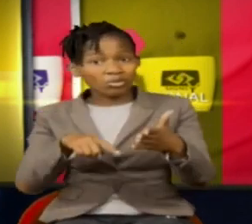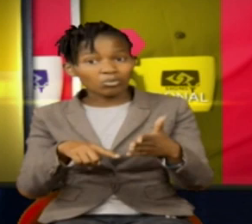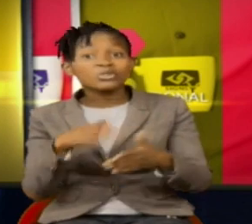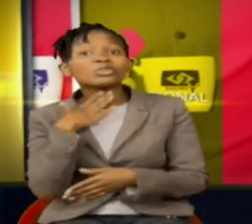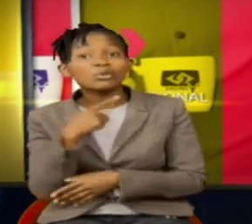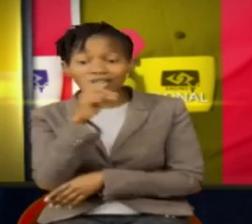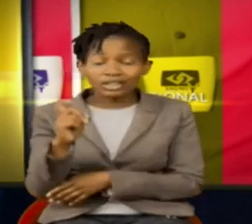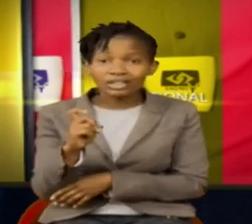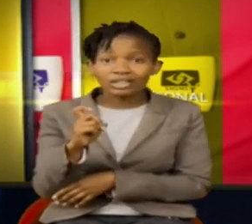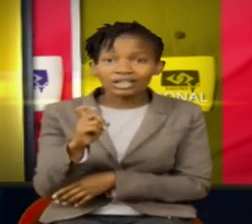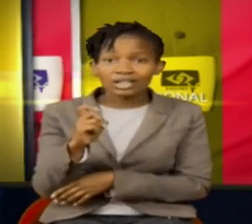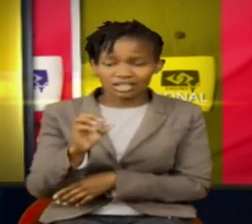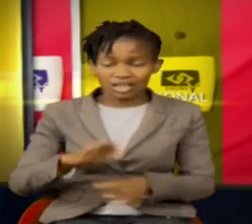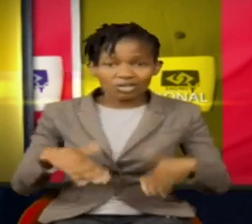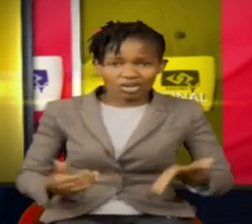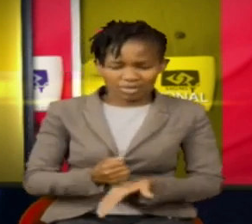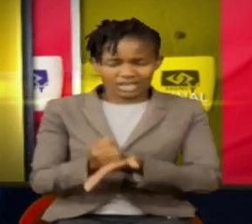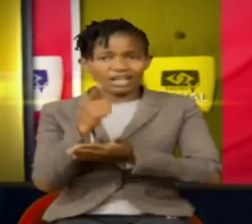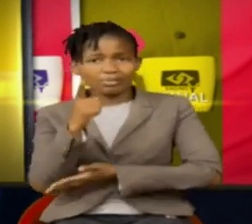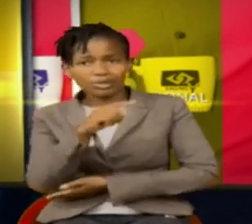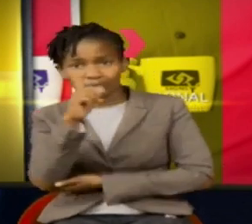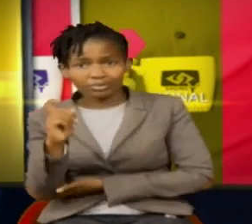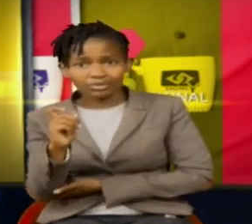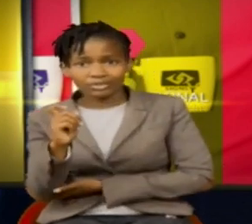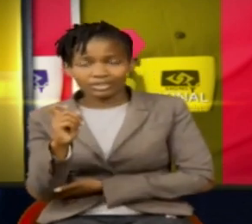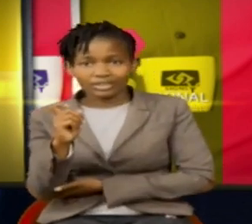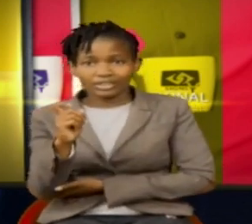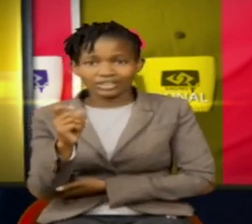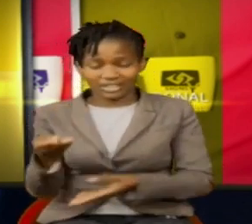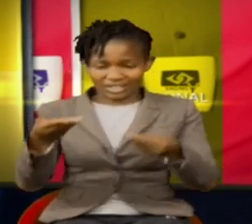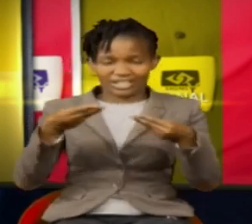like, and they say, "Departure."